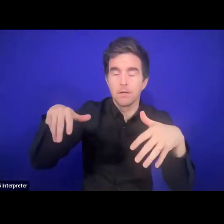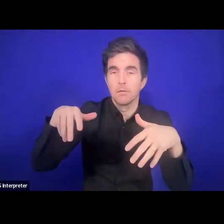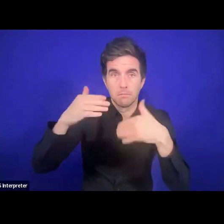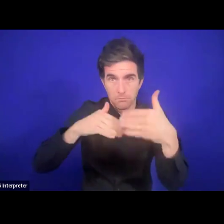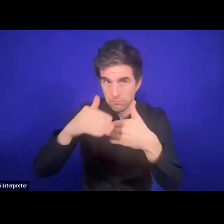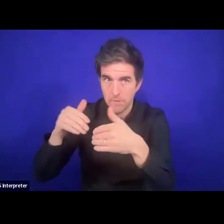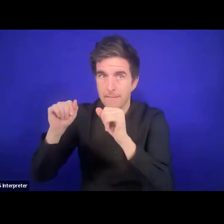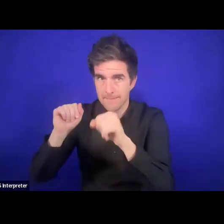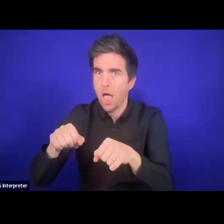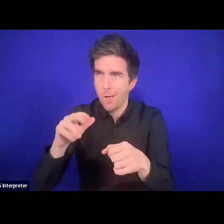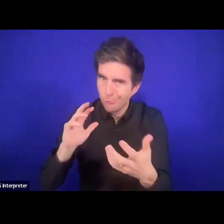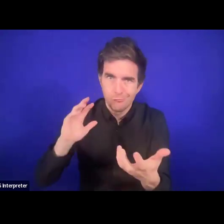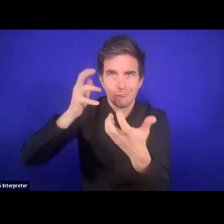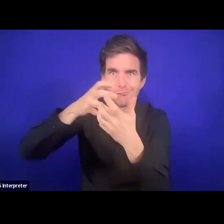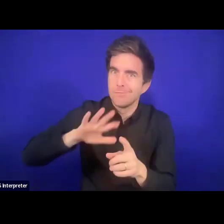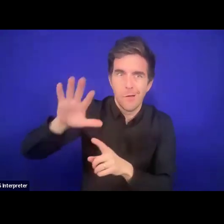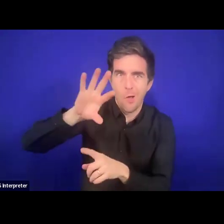priorities, and